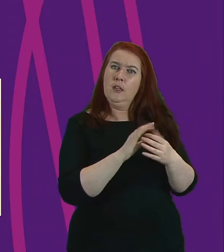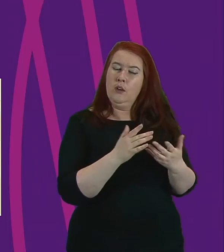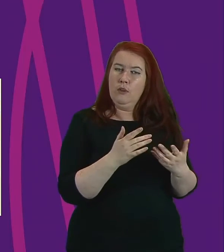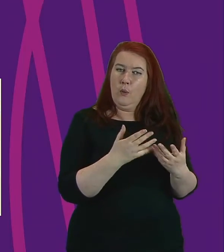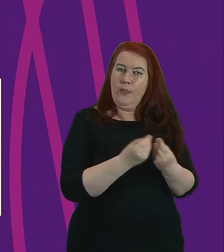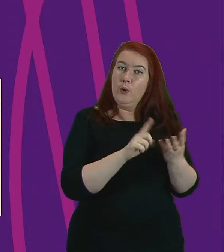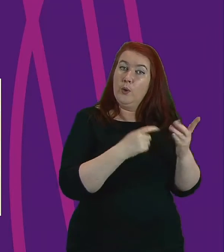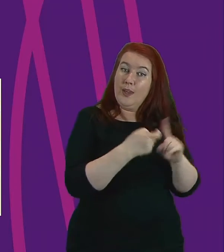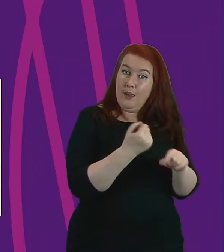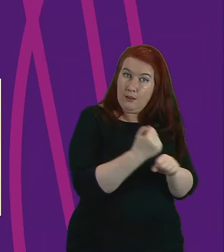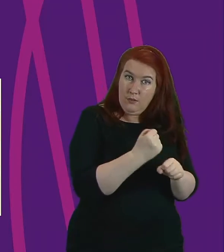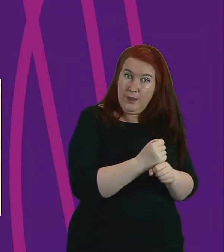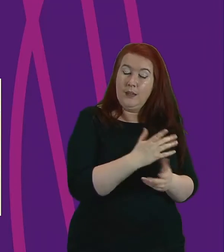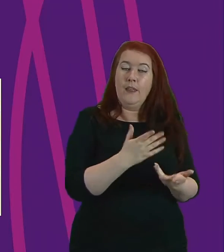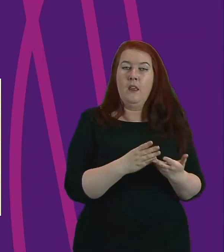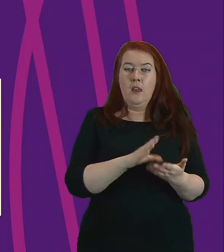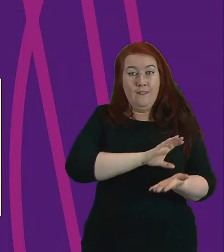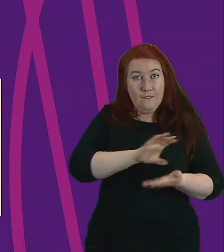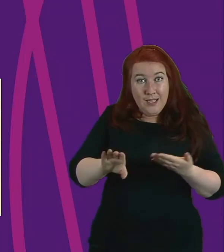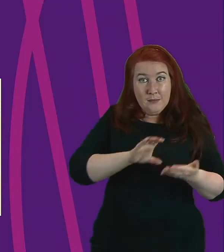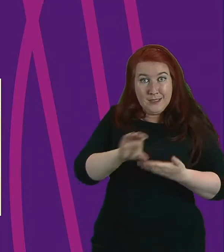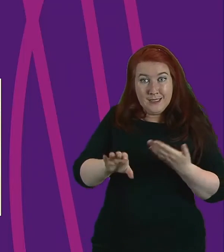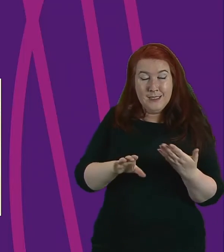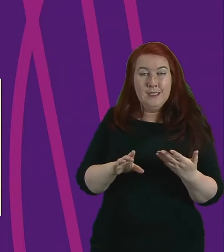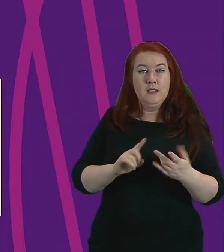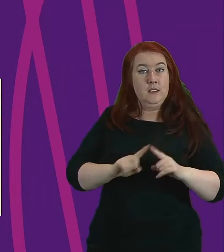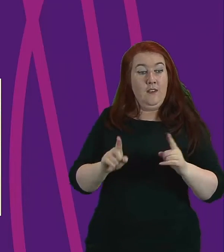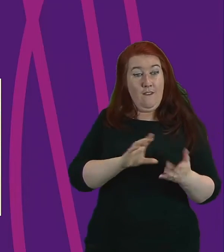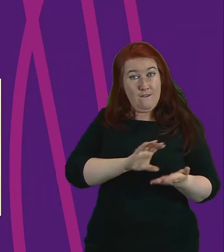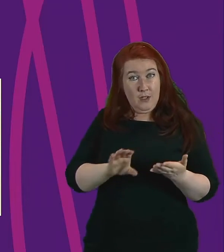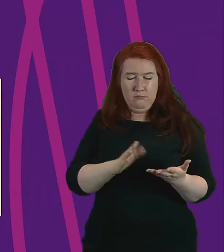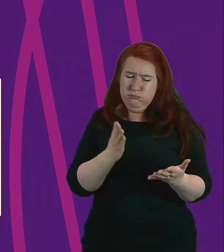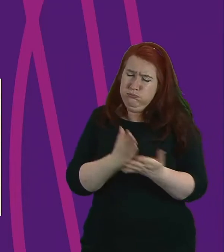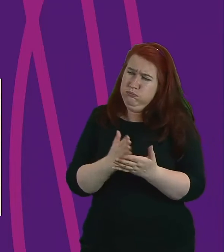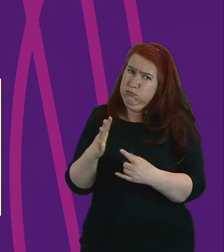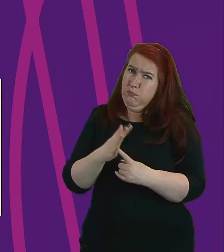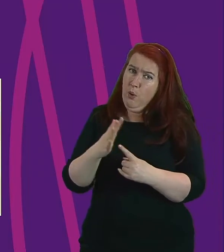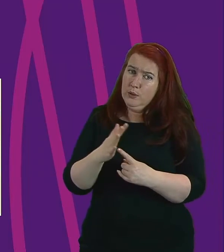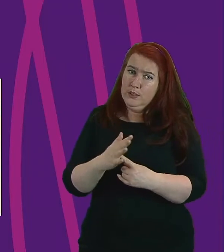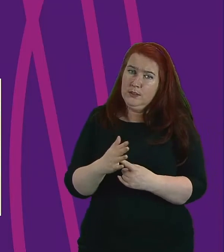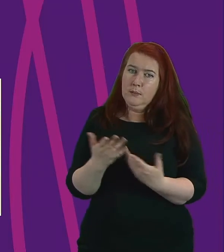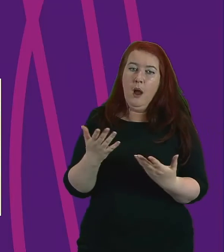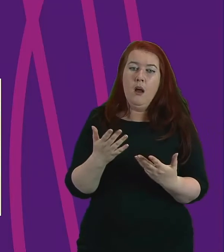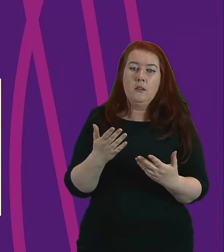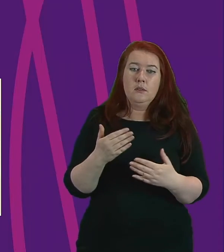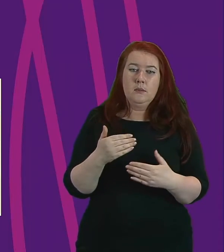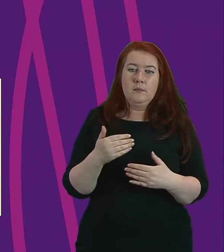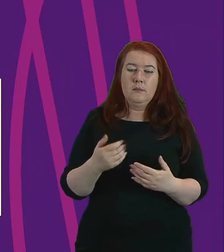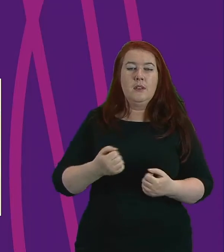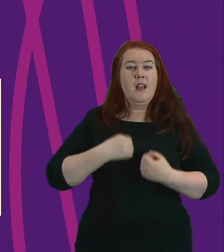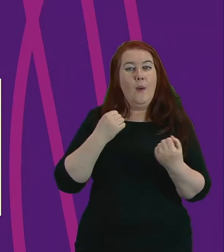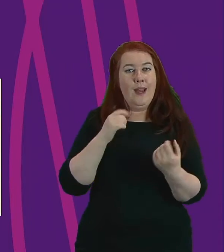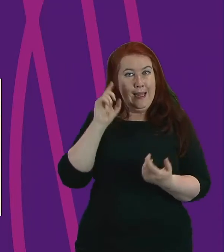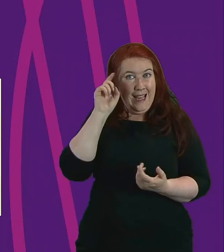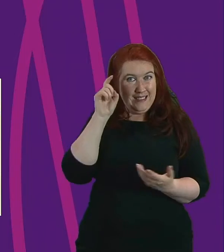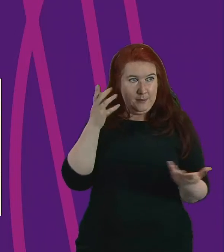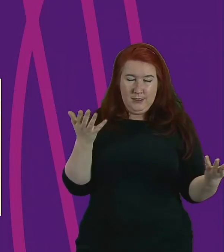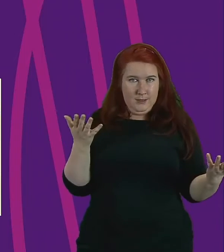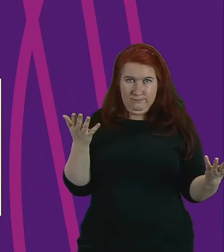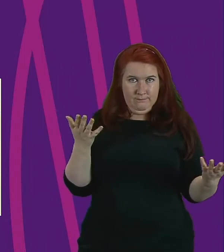investments, the consequential funding that has been given is critically important. But consequentials are estimates. That is